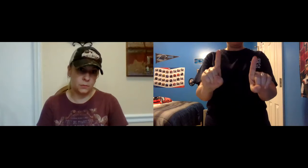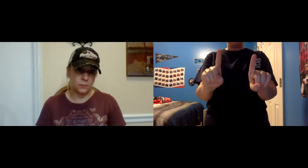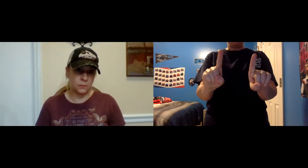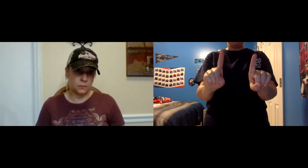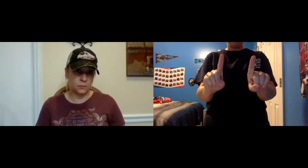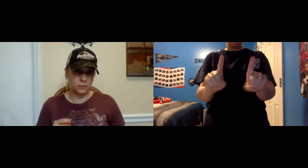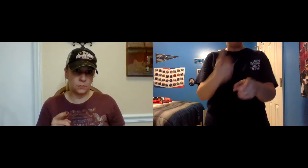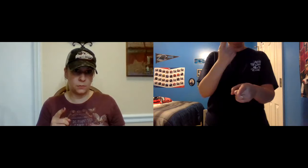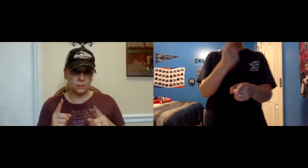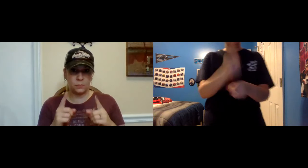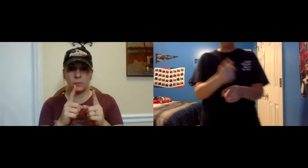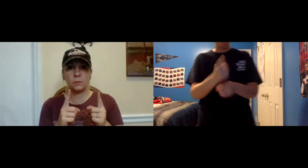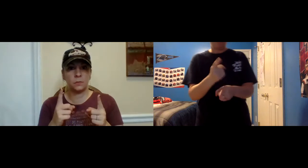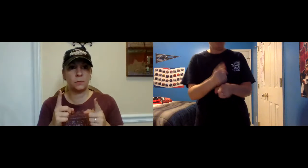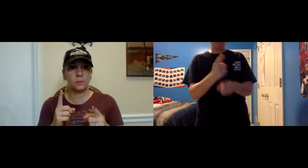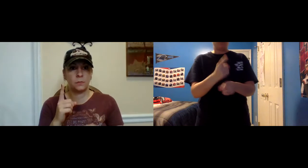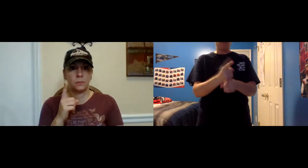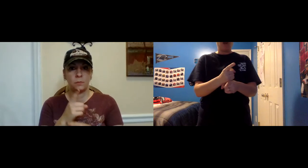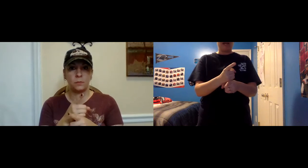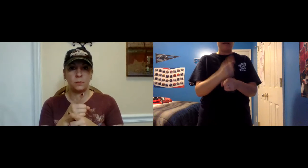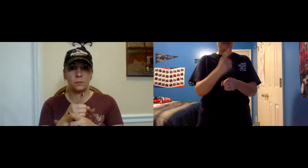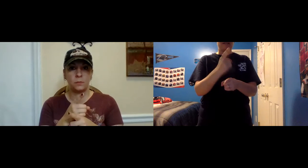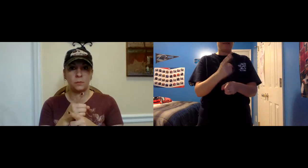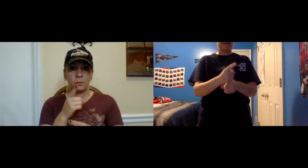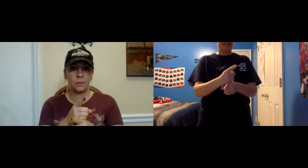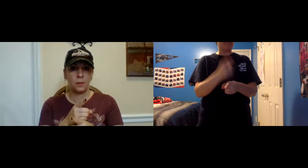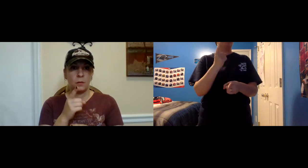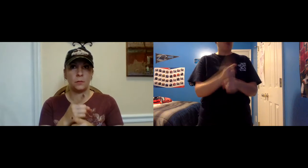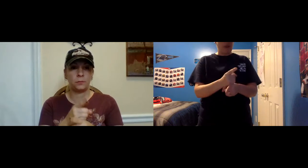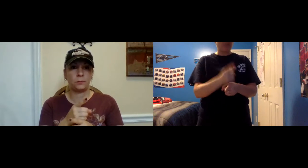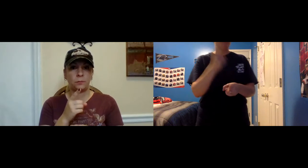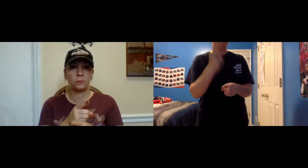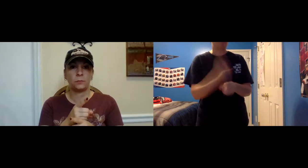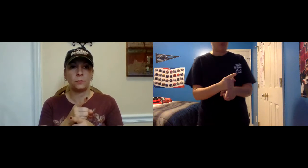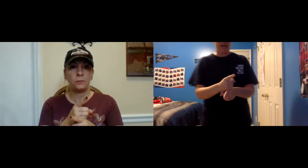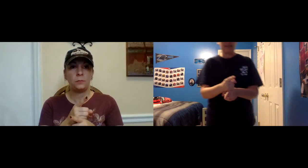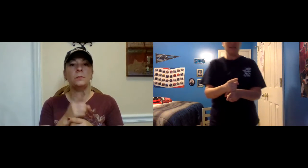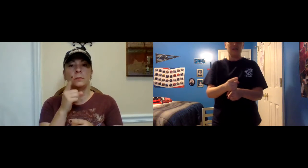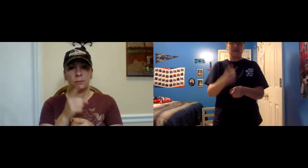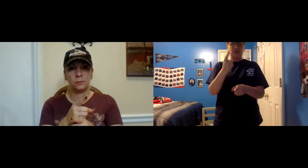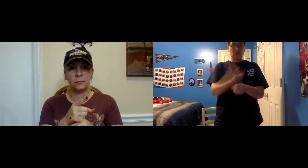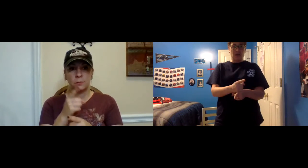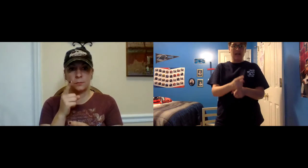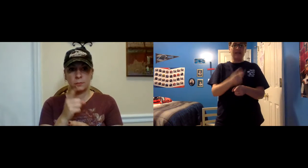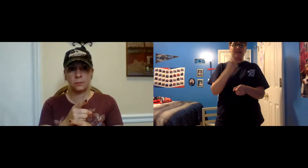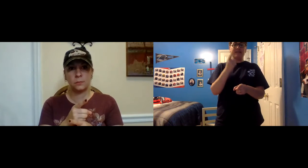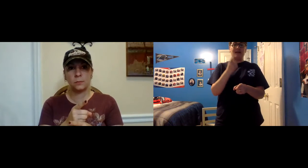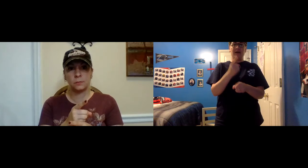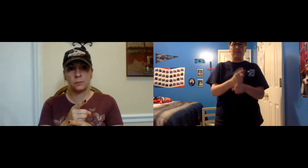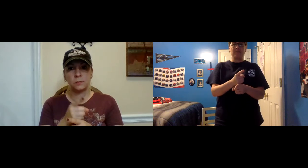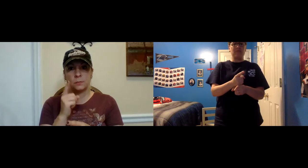you're just using number ones and you're doing right. Like that is correct. That is right. You're